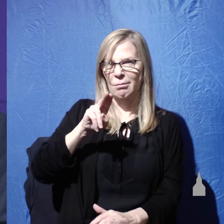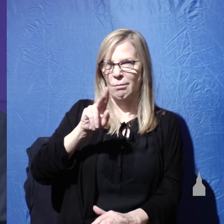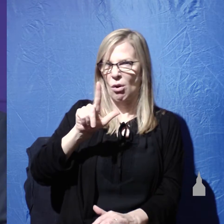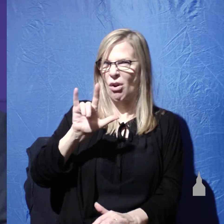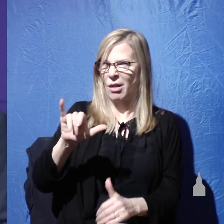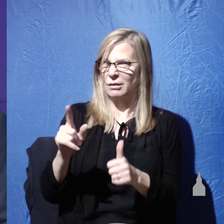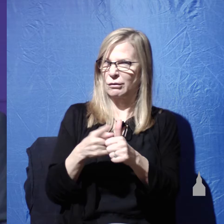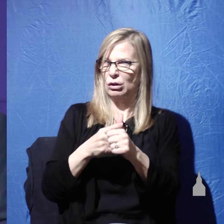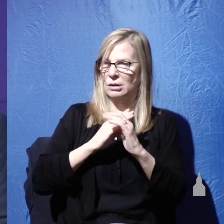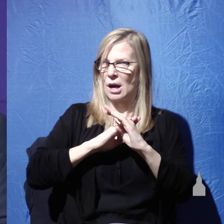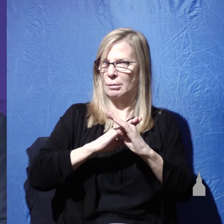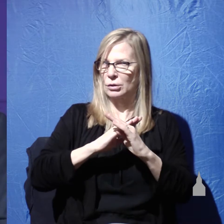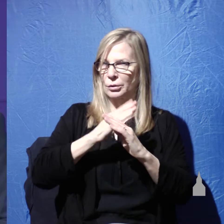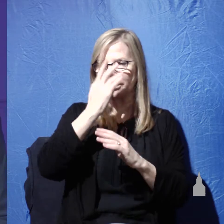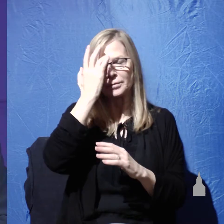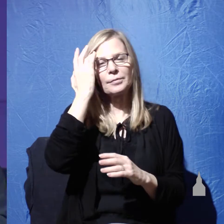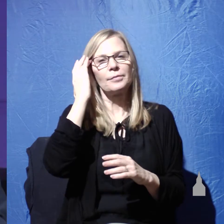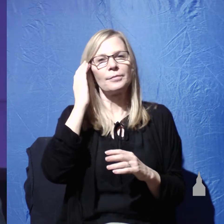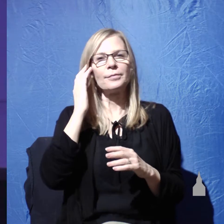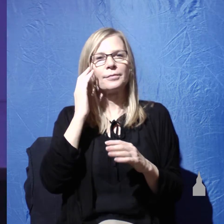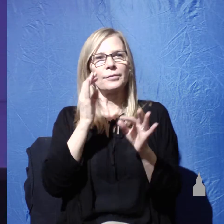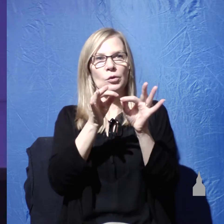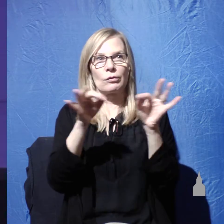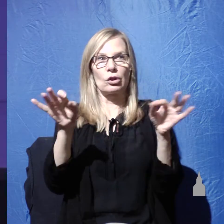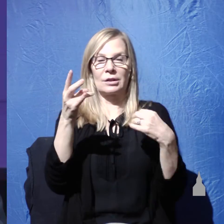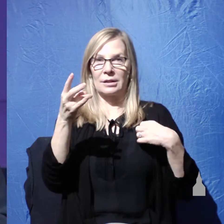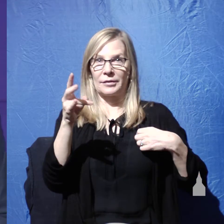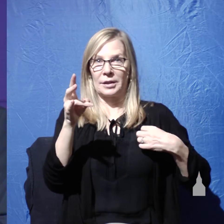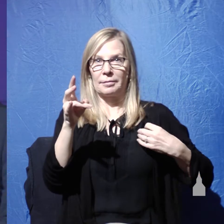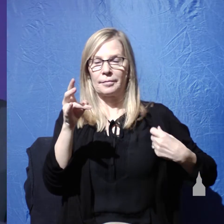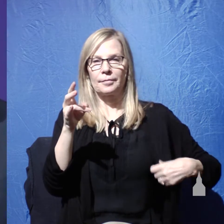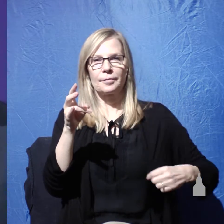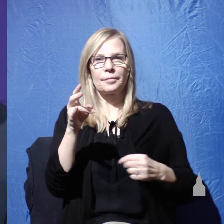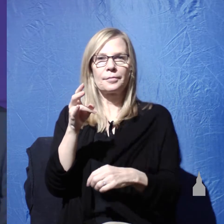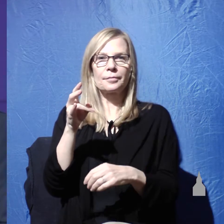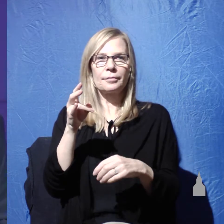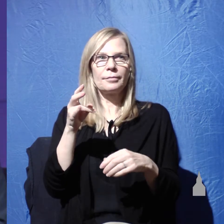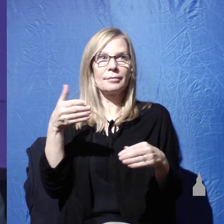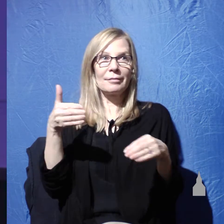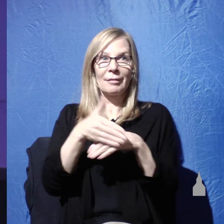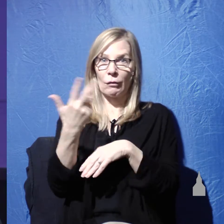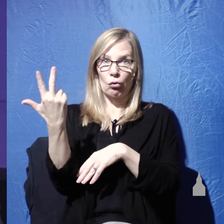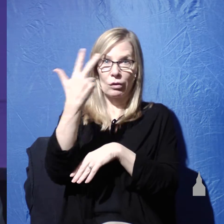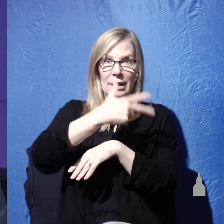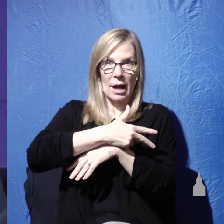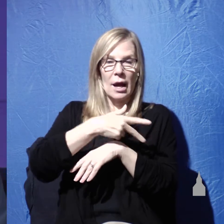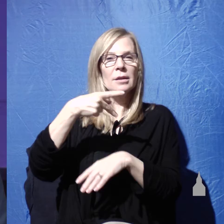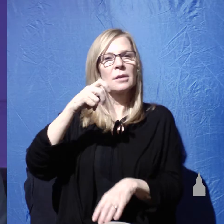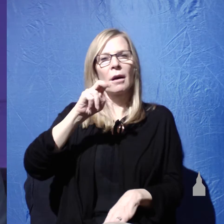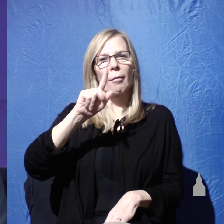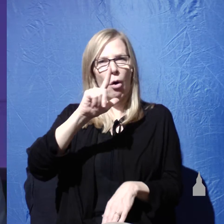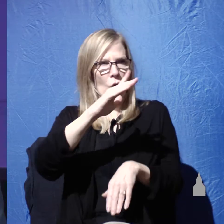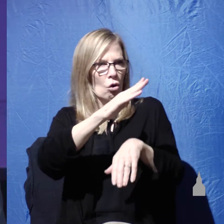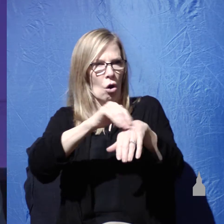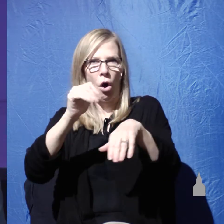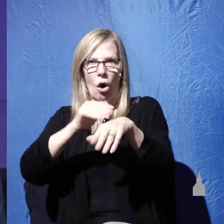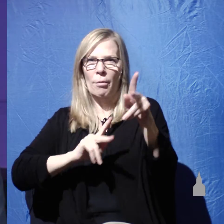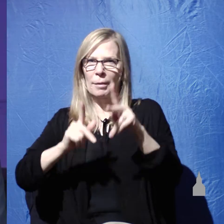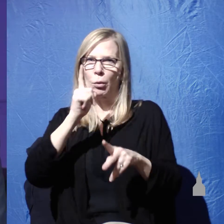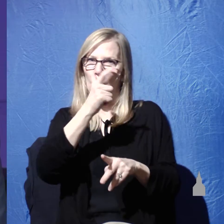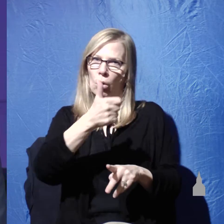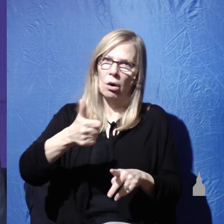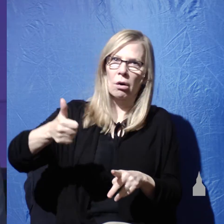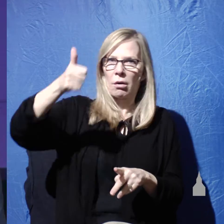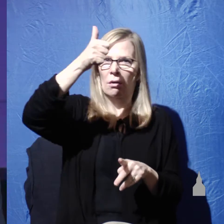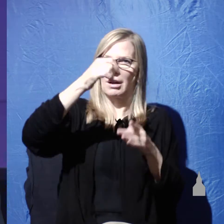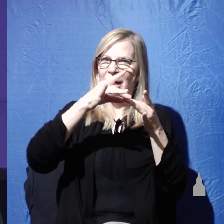Paul. And so we break in at verse 17. "After 3 days, Paul called together those who were the leading men